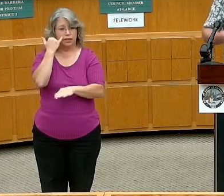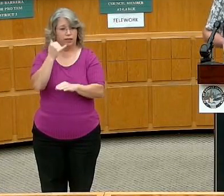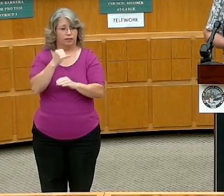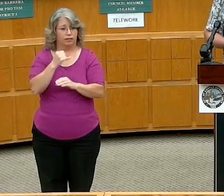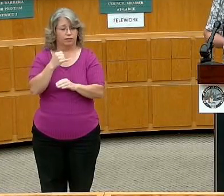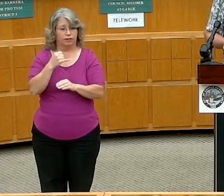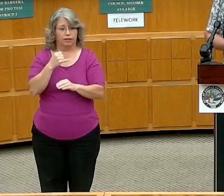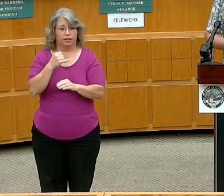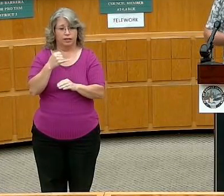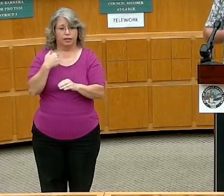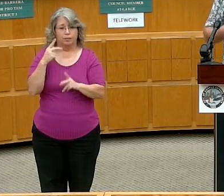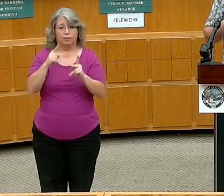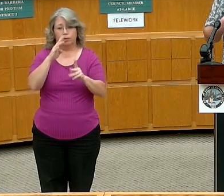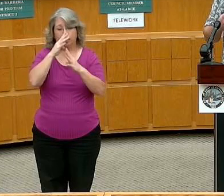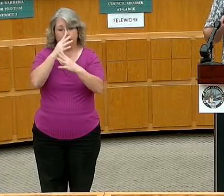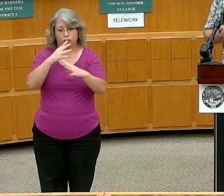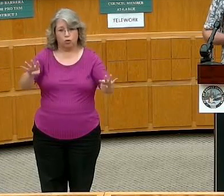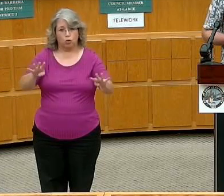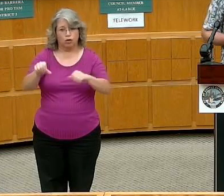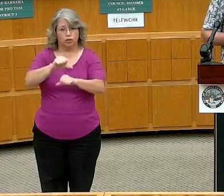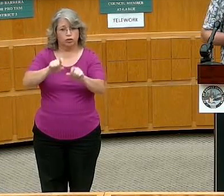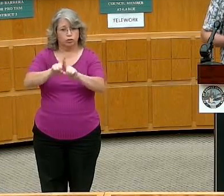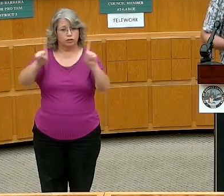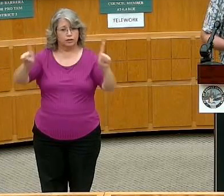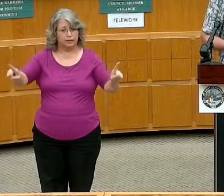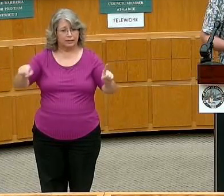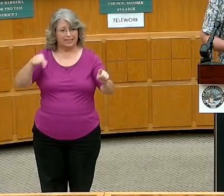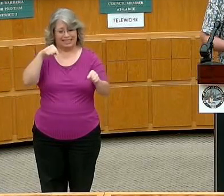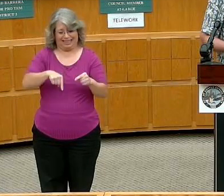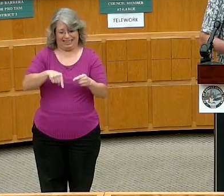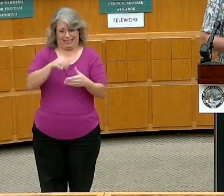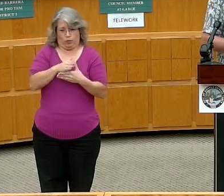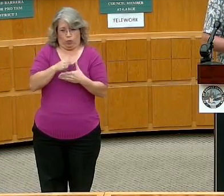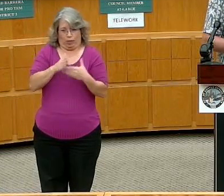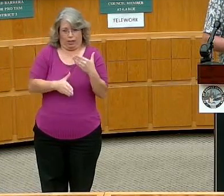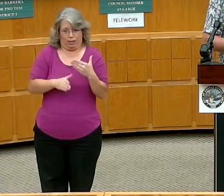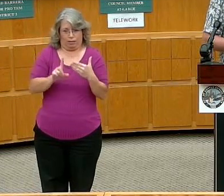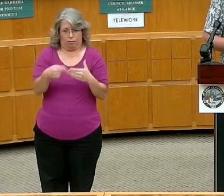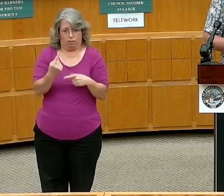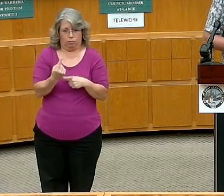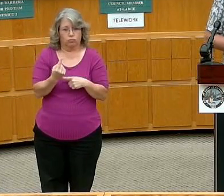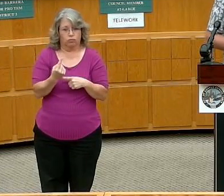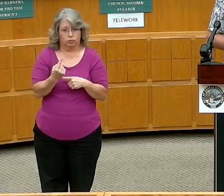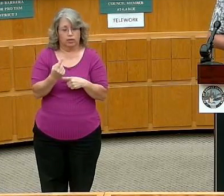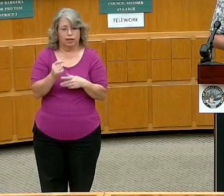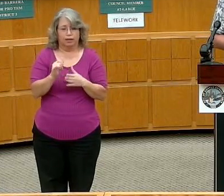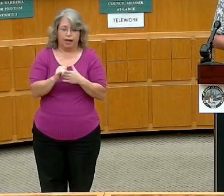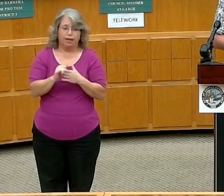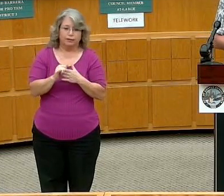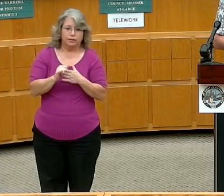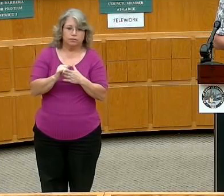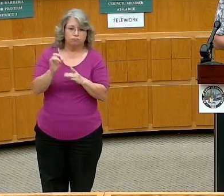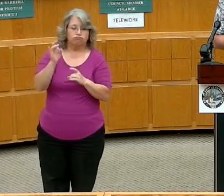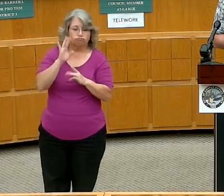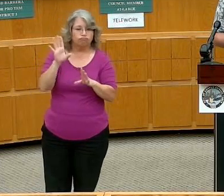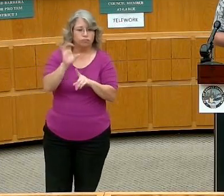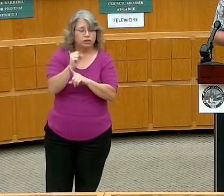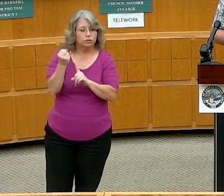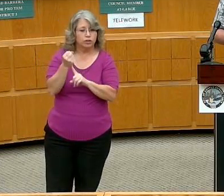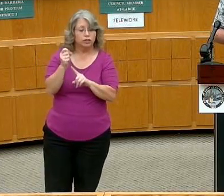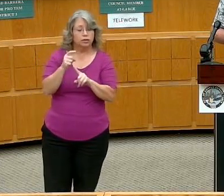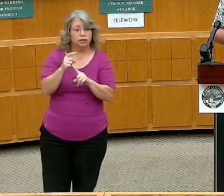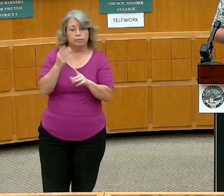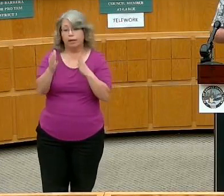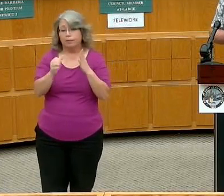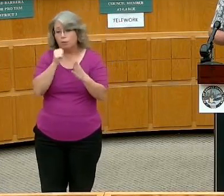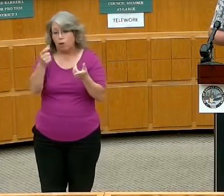orders this weekend. And I know that's an extreme scenario, right? And that's definitely not going to happen. But the question